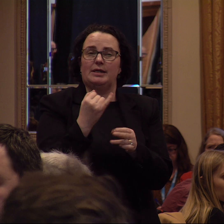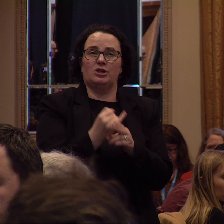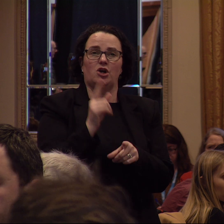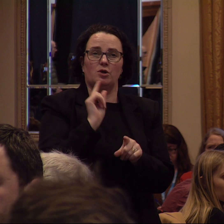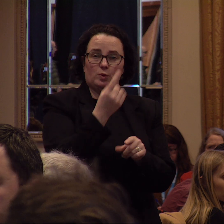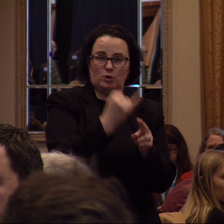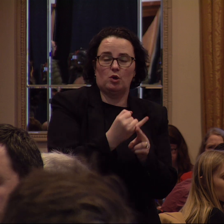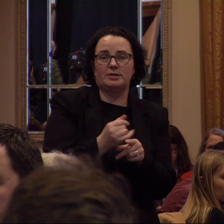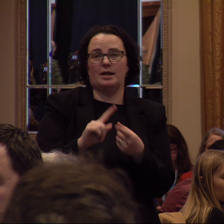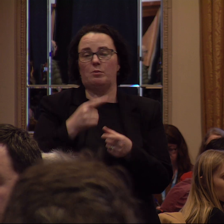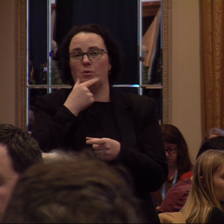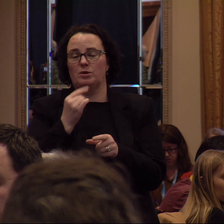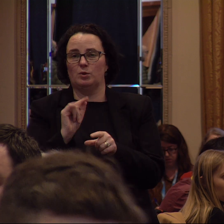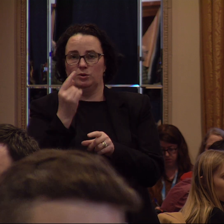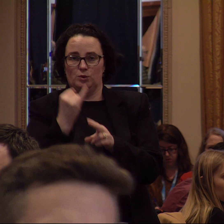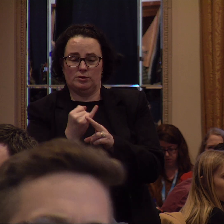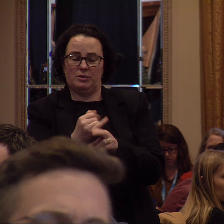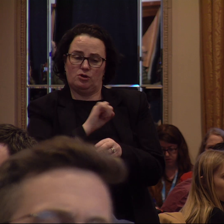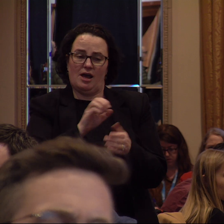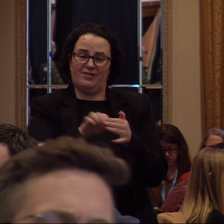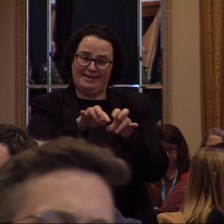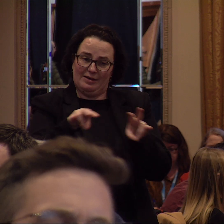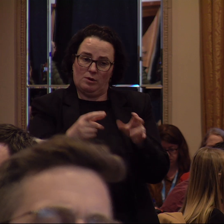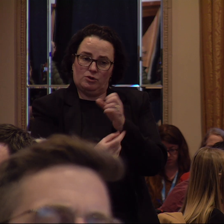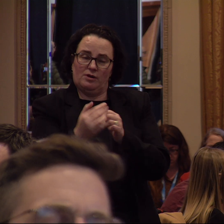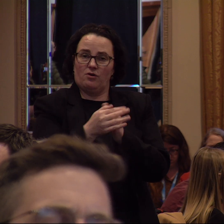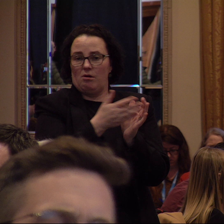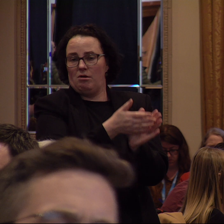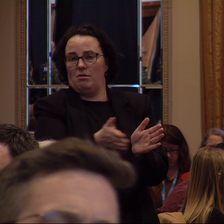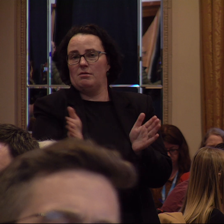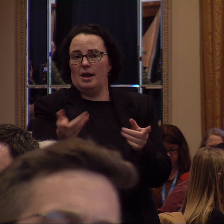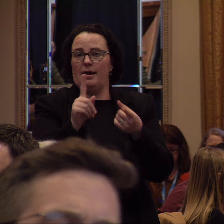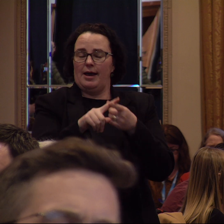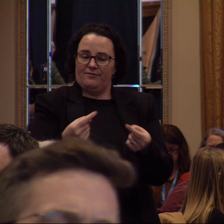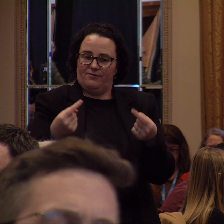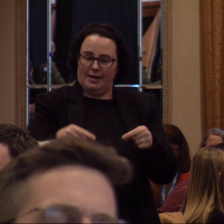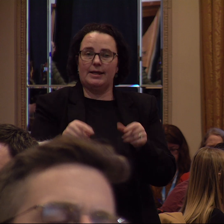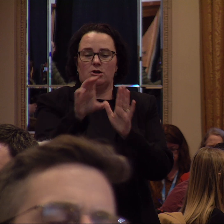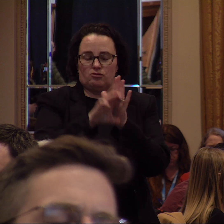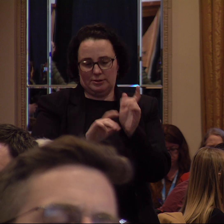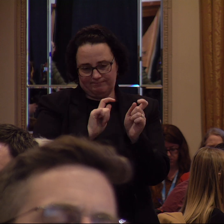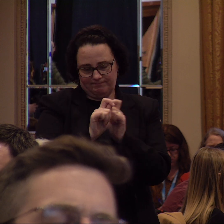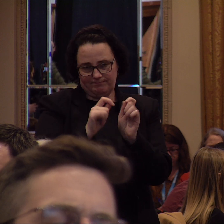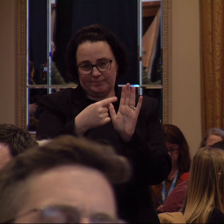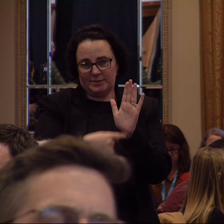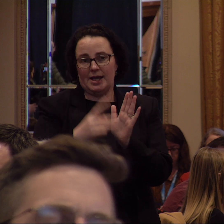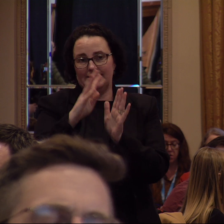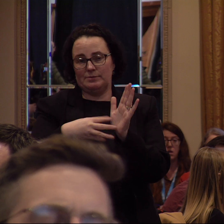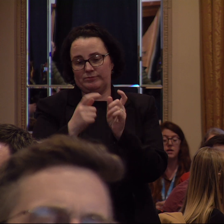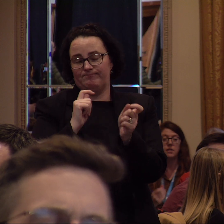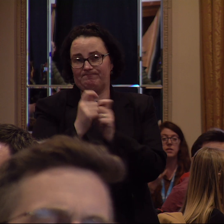schools, equal opportunity for all. And finally, curriculum changes and timetabling